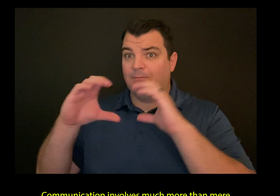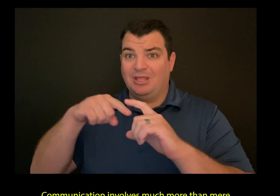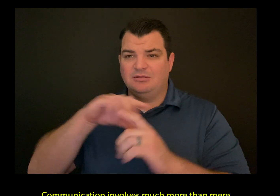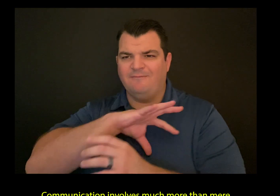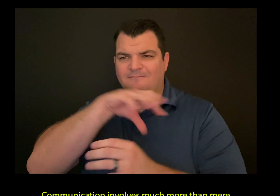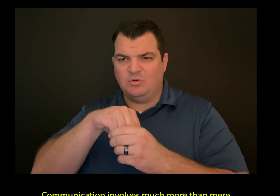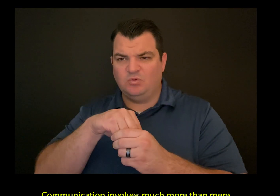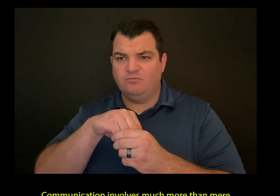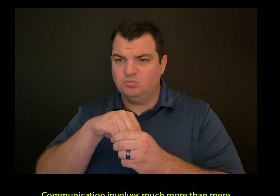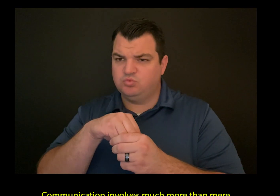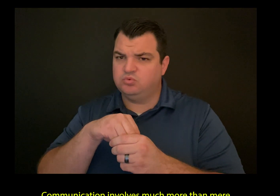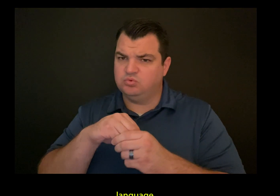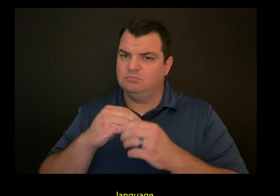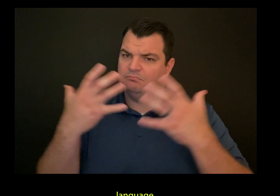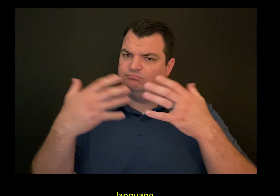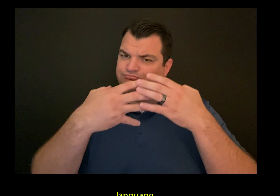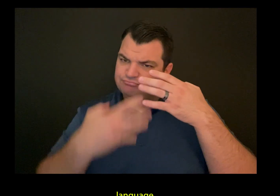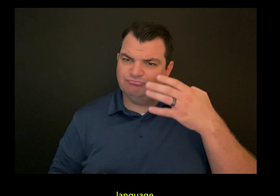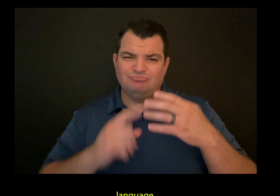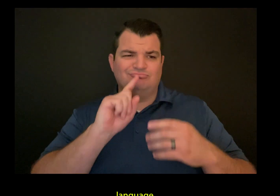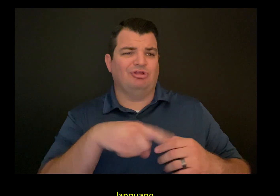Communication involves much more than mere language.